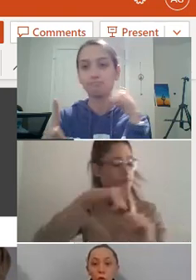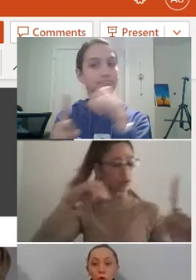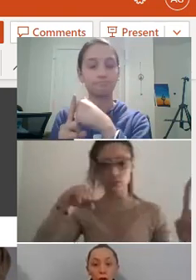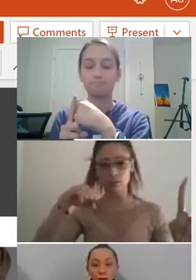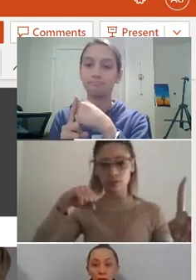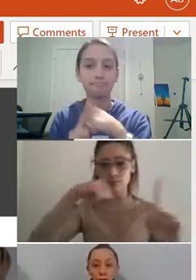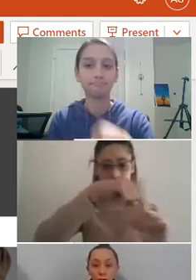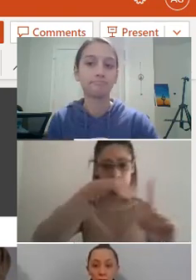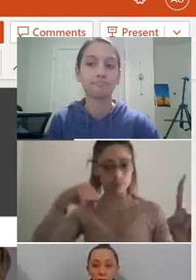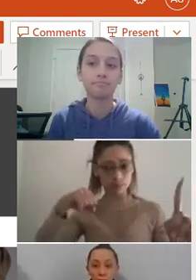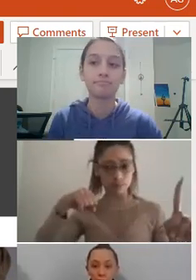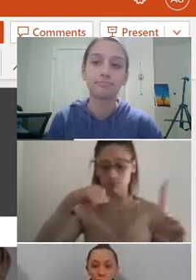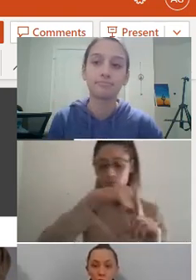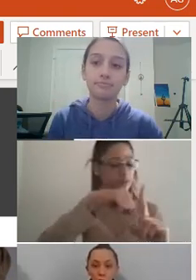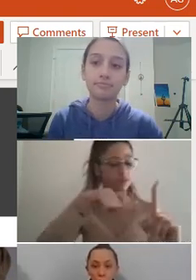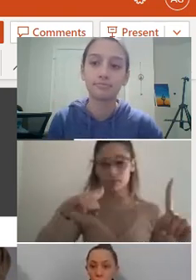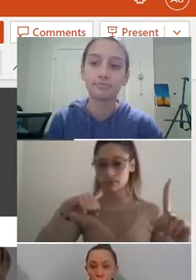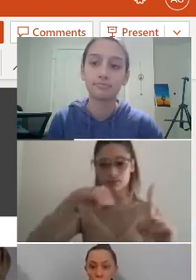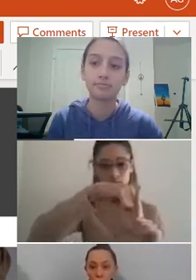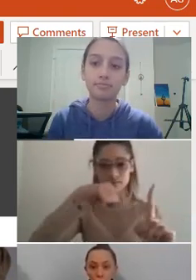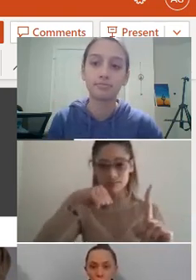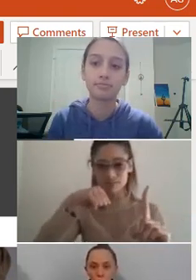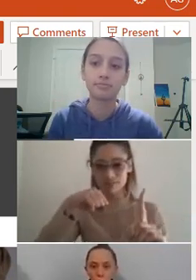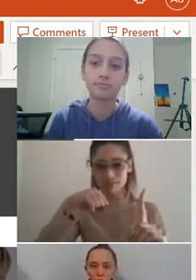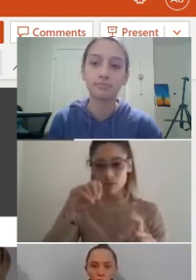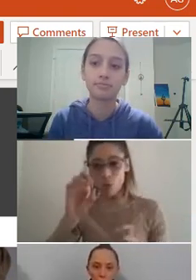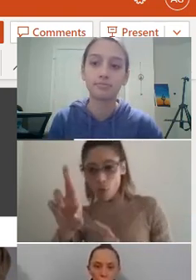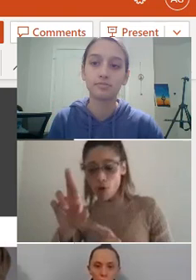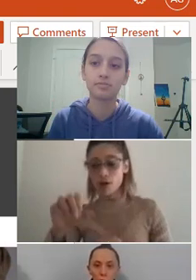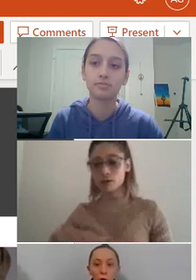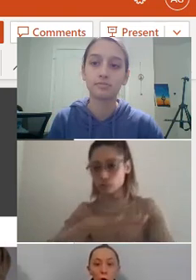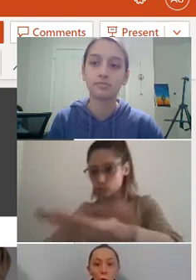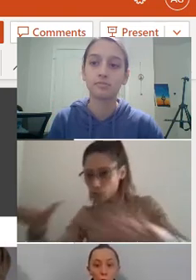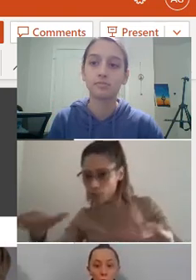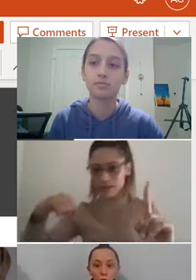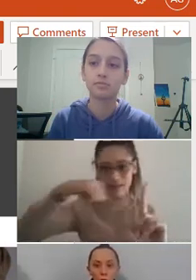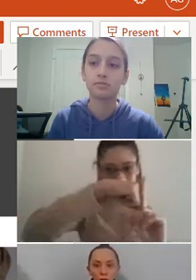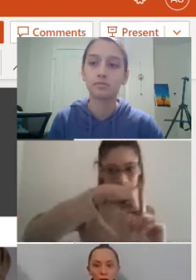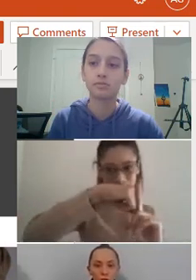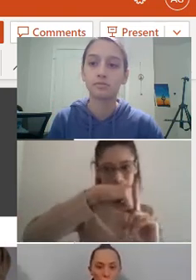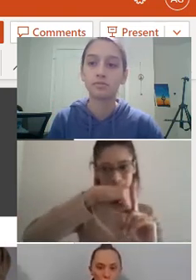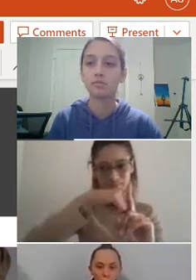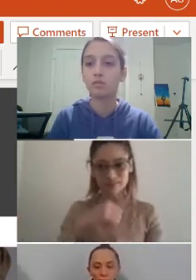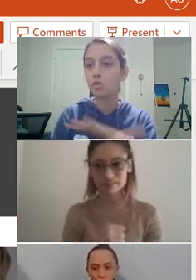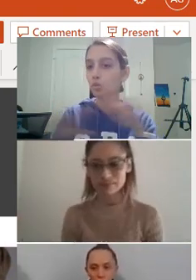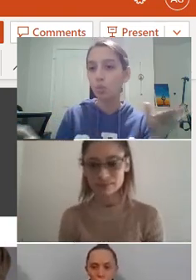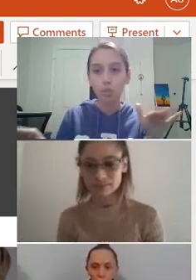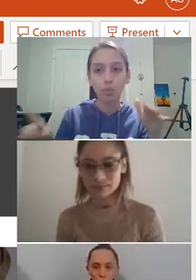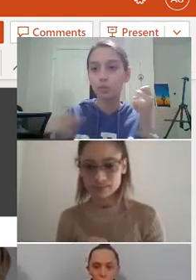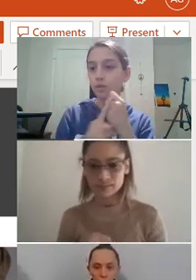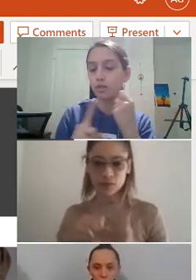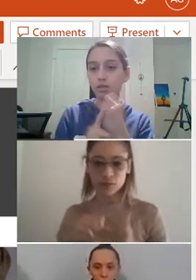So you can move your head side to side and sign hit to mean don't hit, or you can sign don't